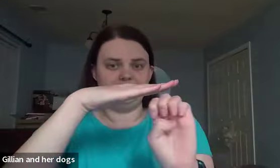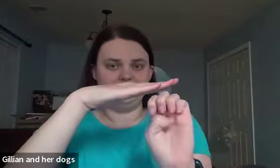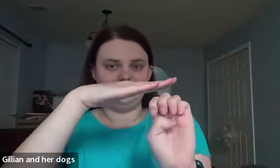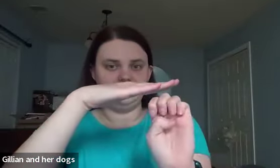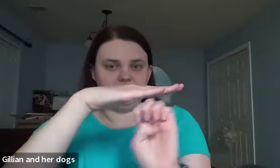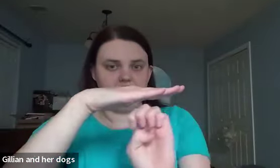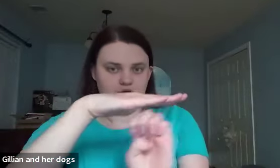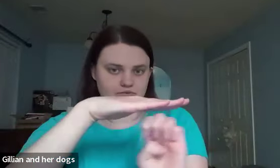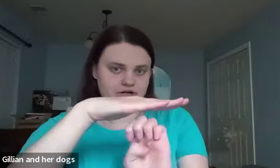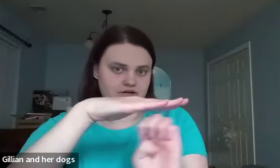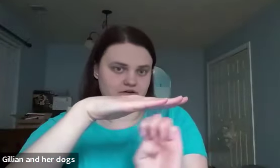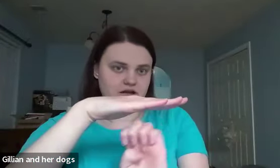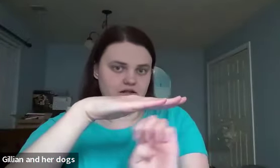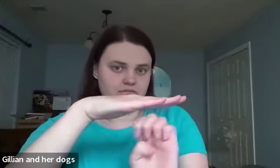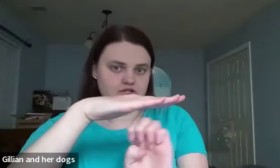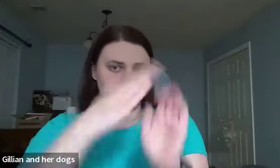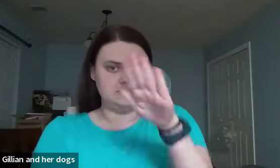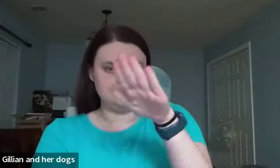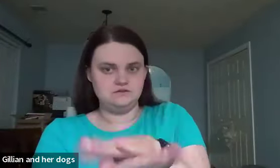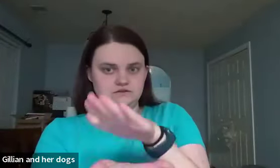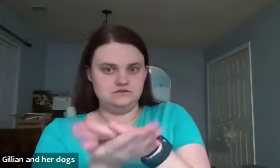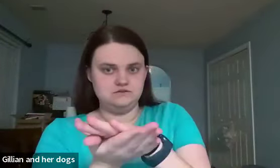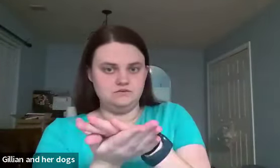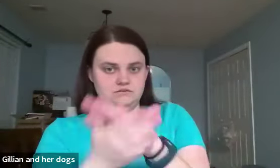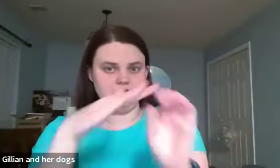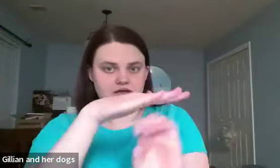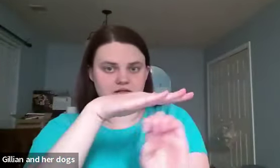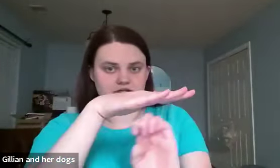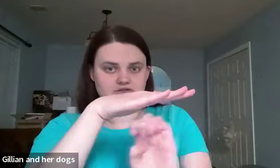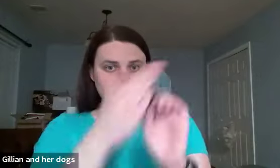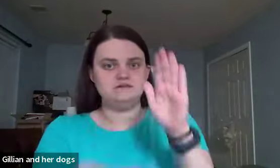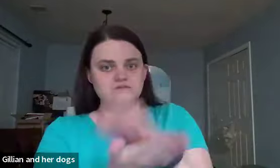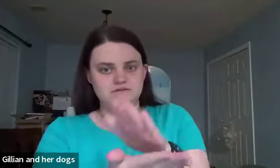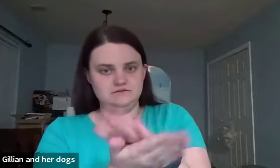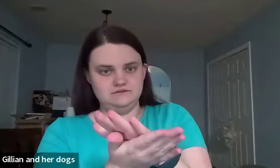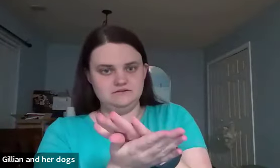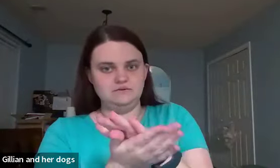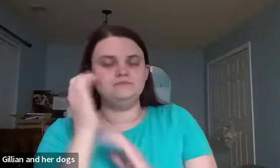an E and you put it under elementary school, elementary school.